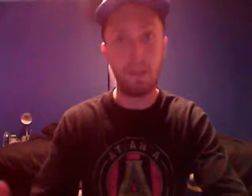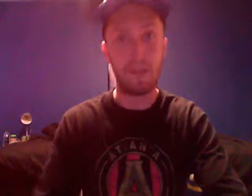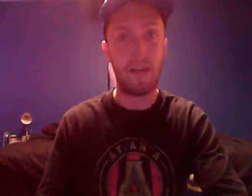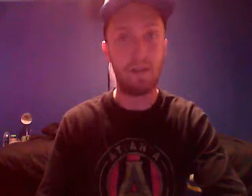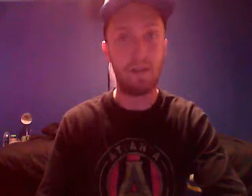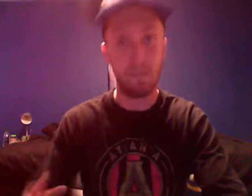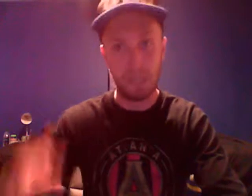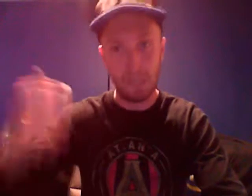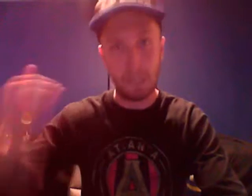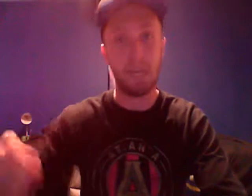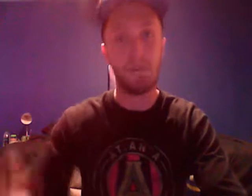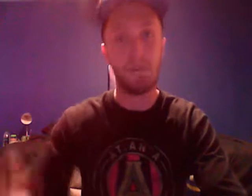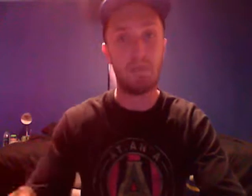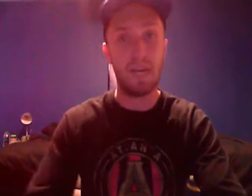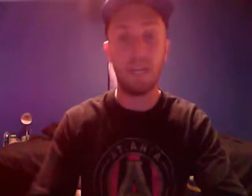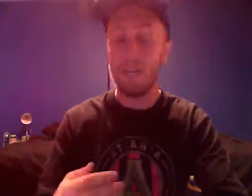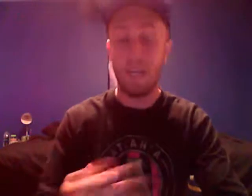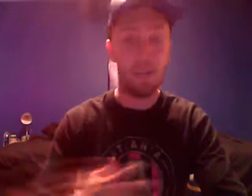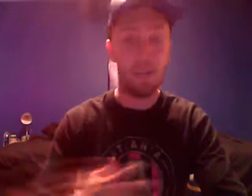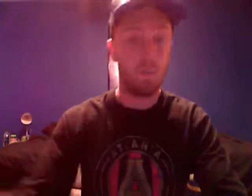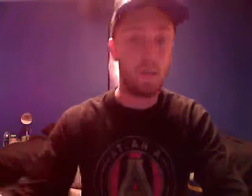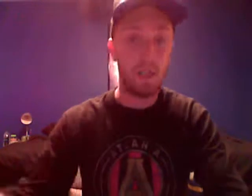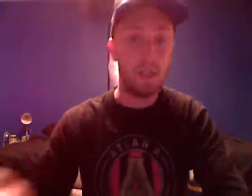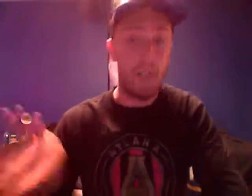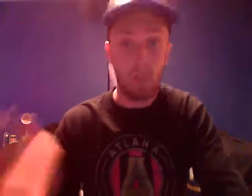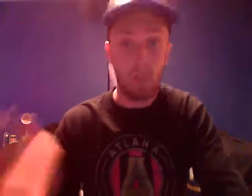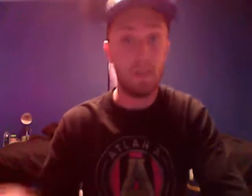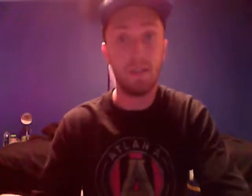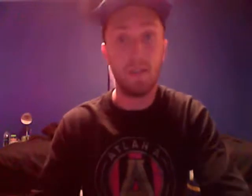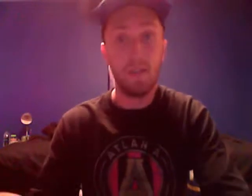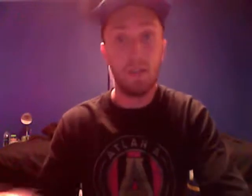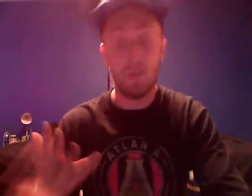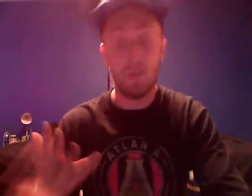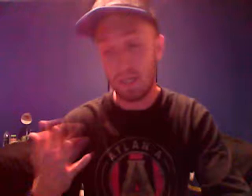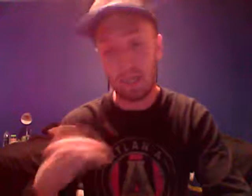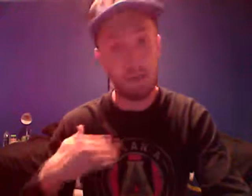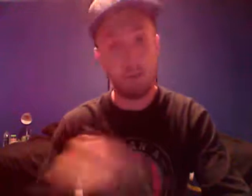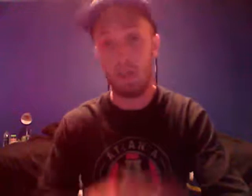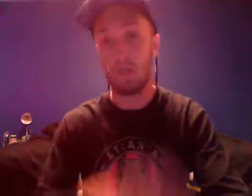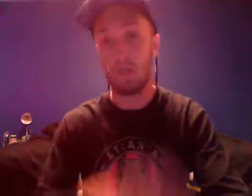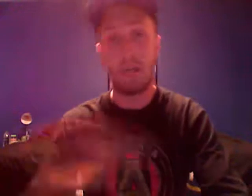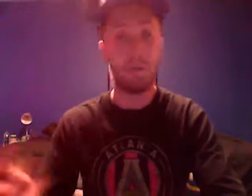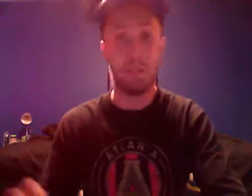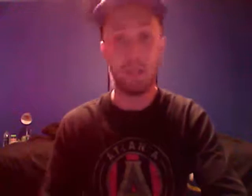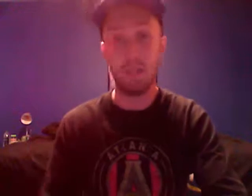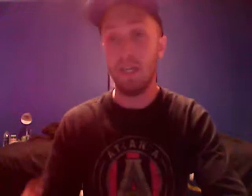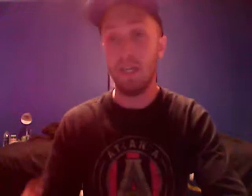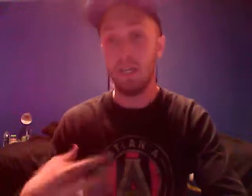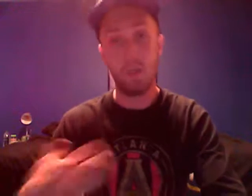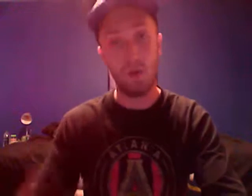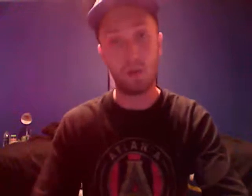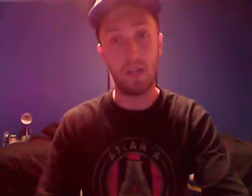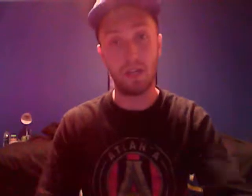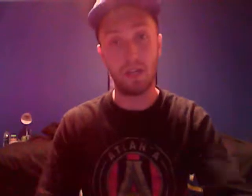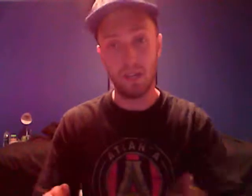that captain, being the leader from the back, and once again today, he wasn't. Too many times, players out of position, he's not organizing, he's